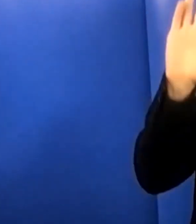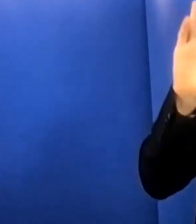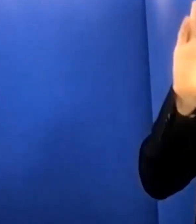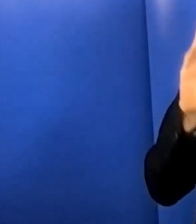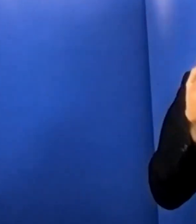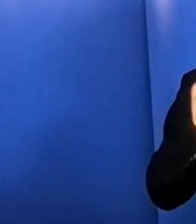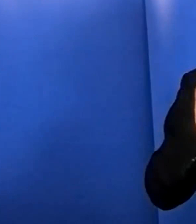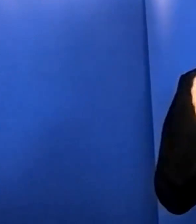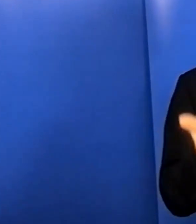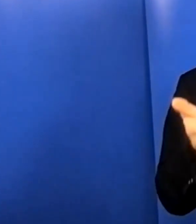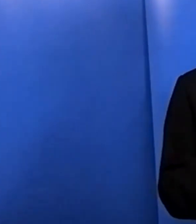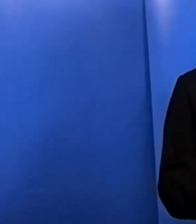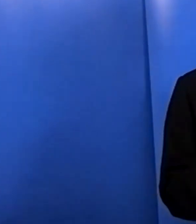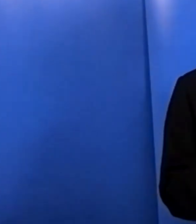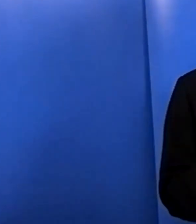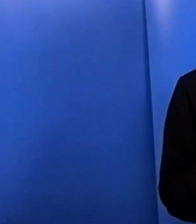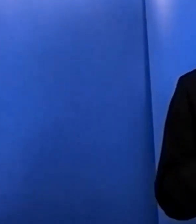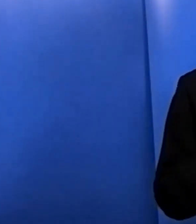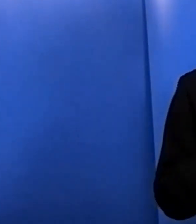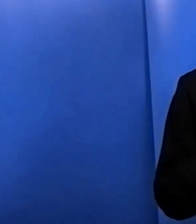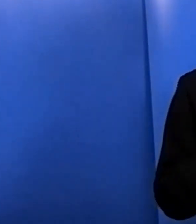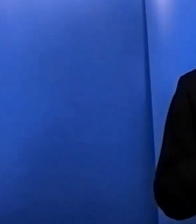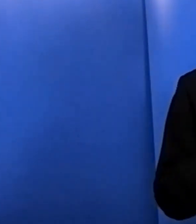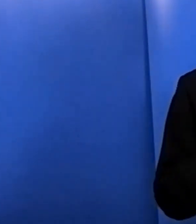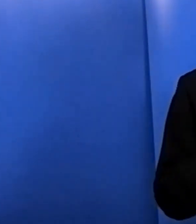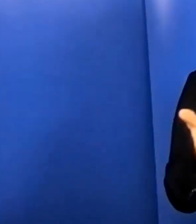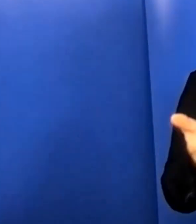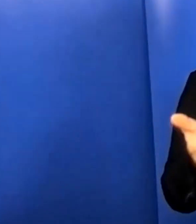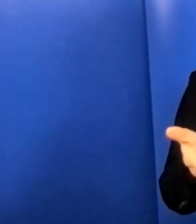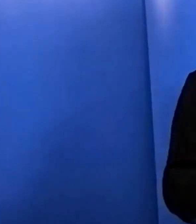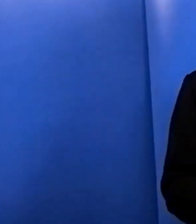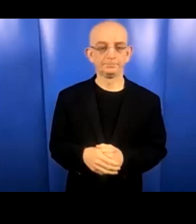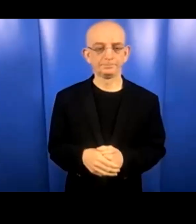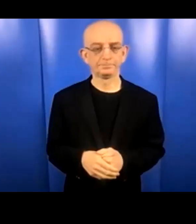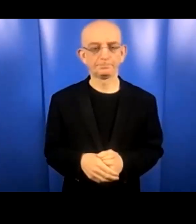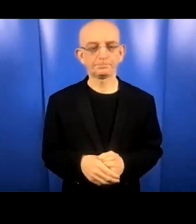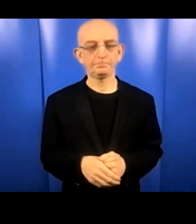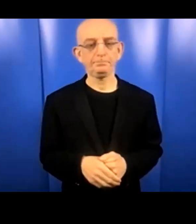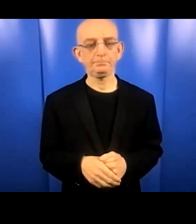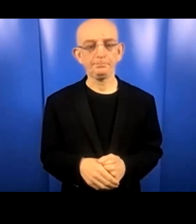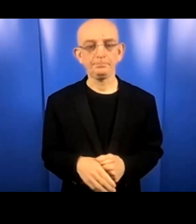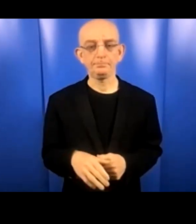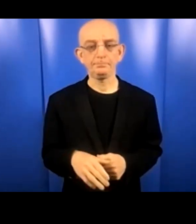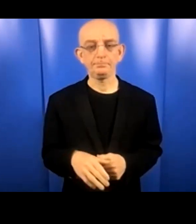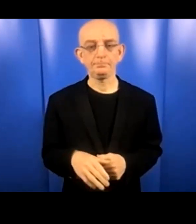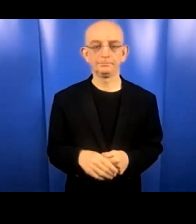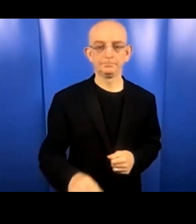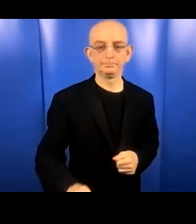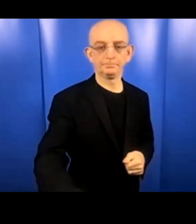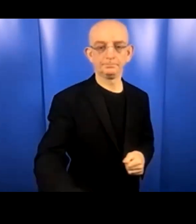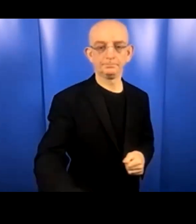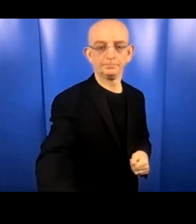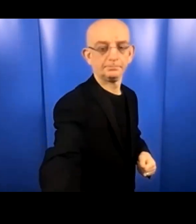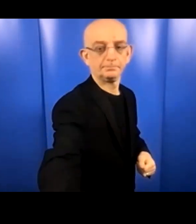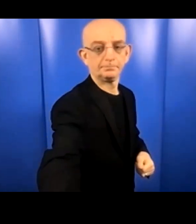Yeah, I can. Well, I can give 2 cents, I suppose. Fantastic. We know from our research in civic space